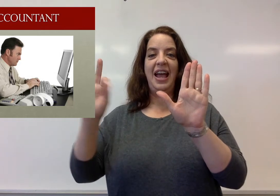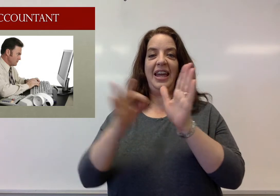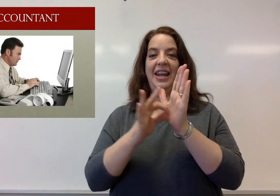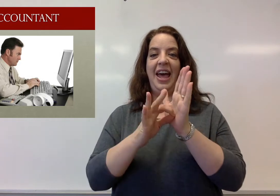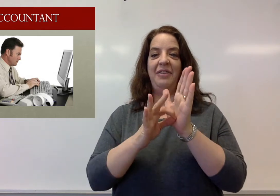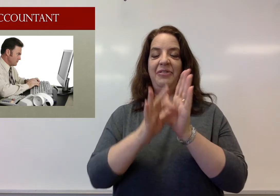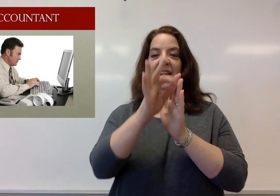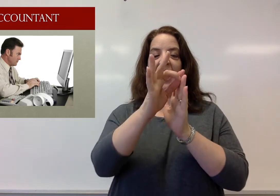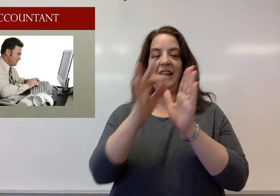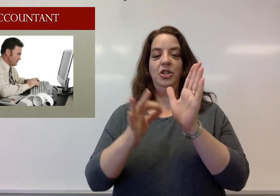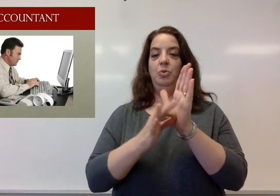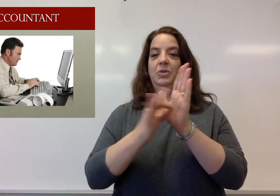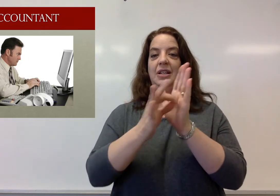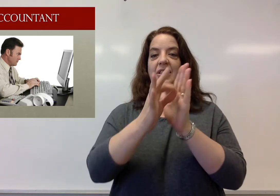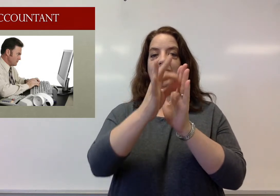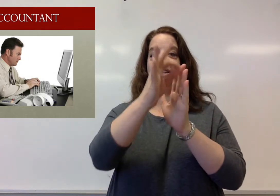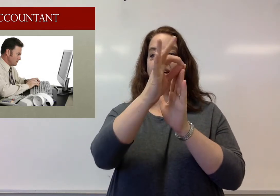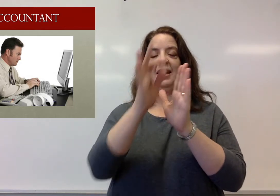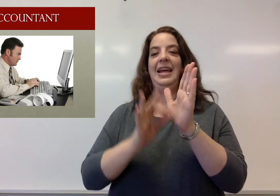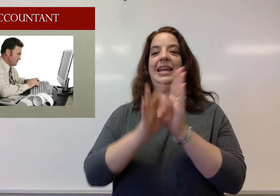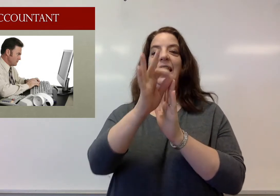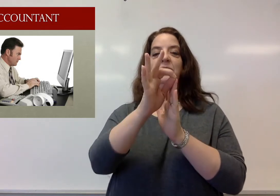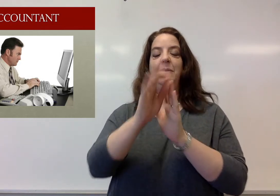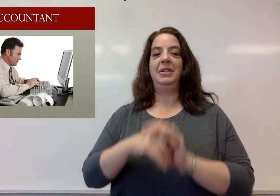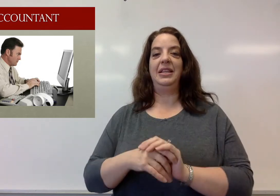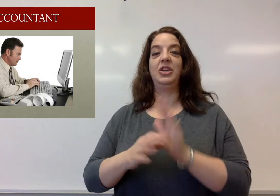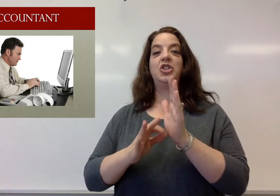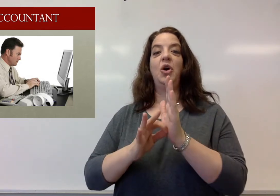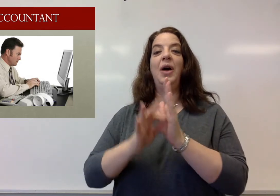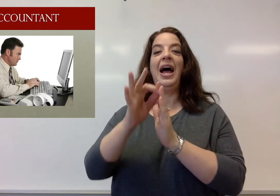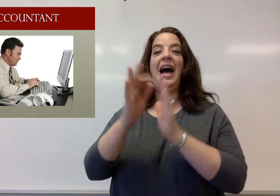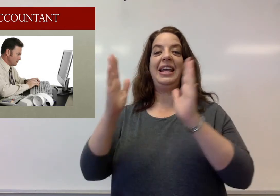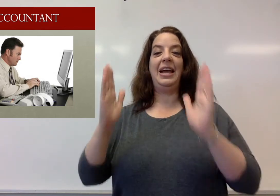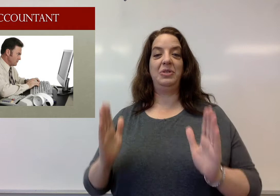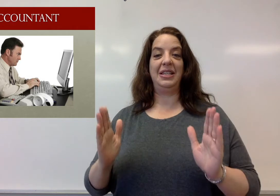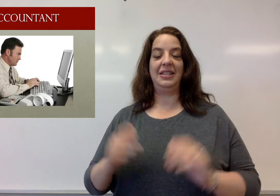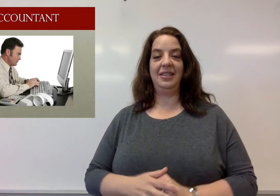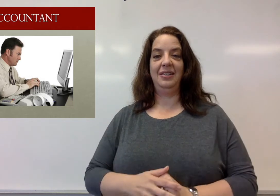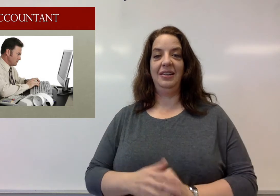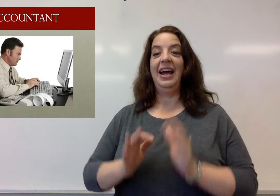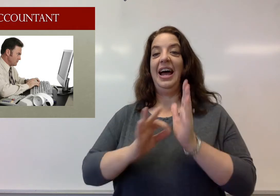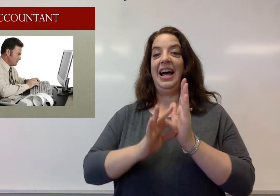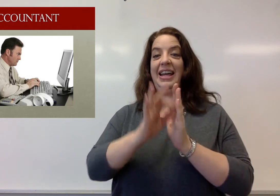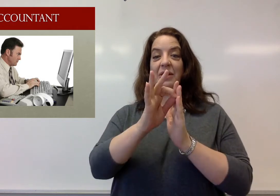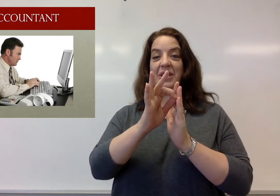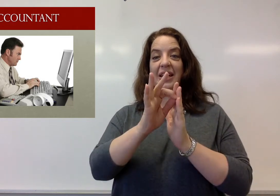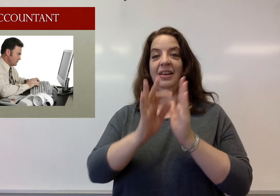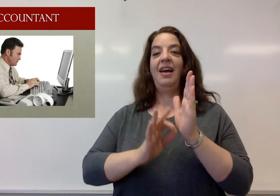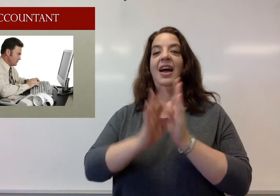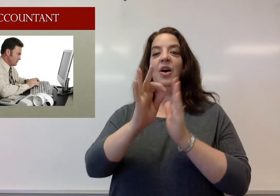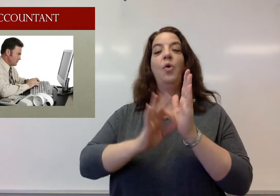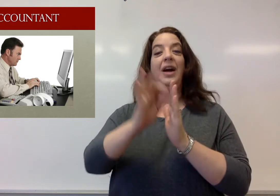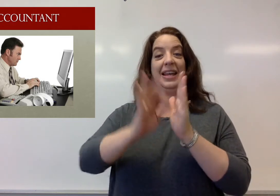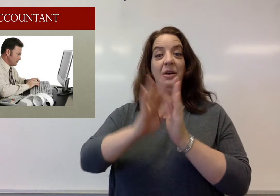an F, and you ... count how many things. So accountant, accounting, or